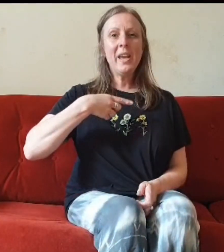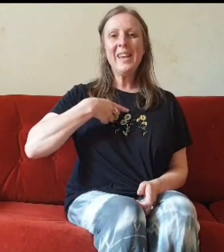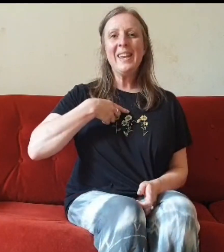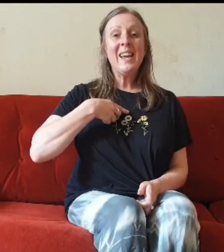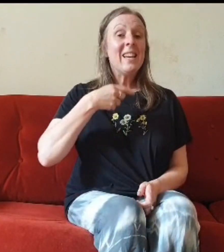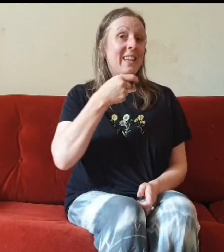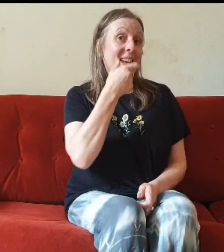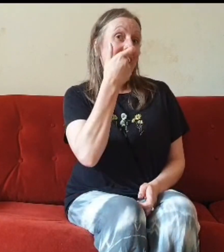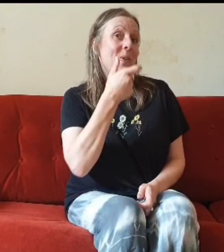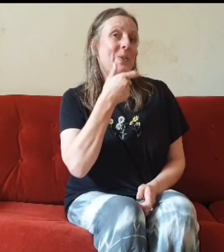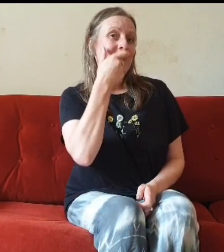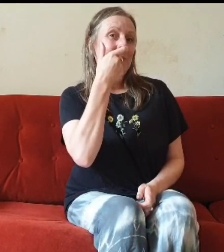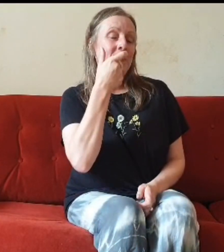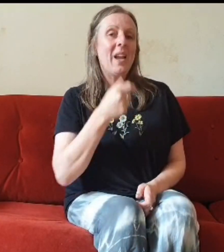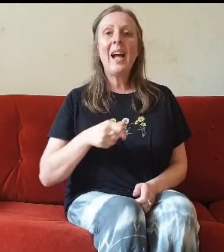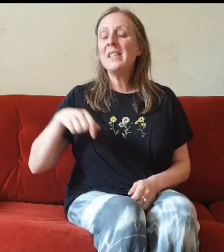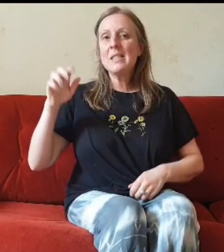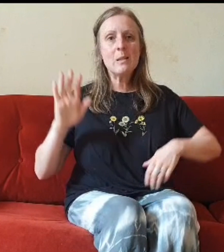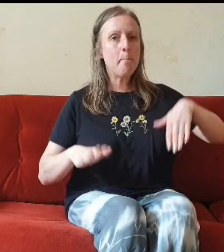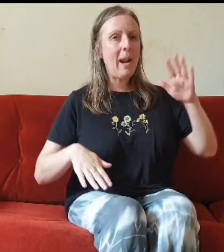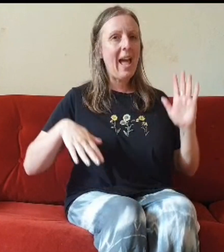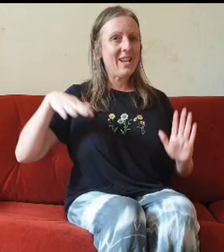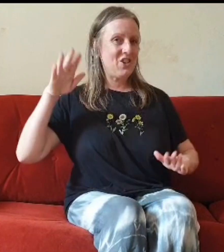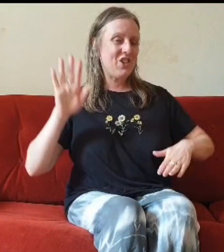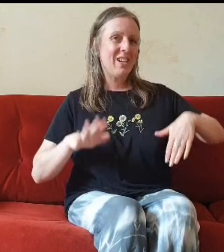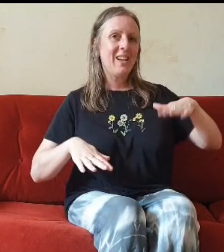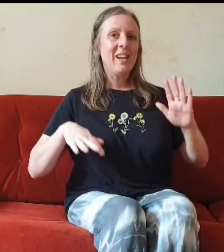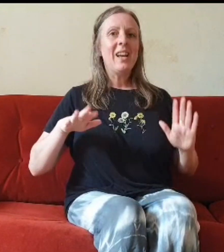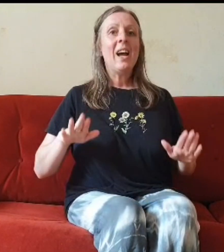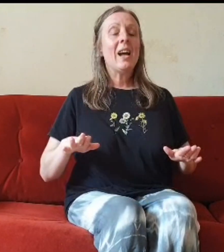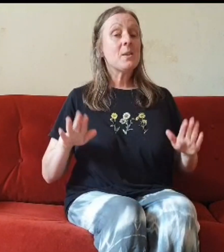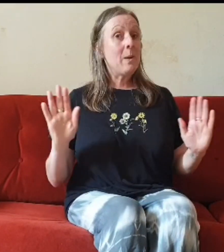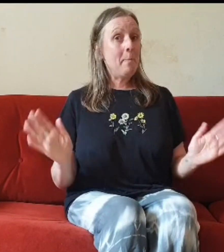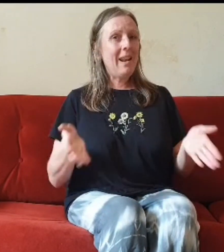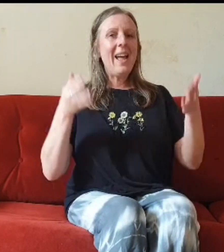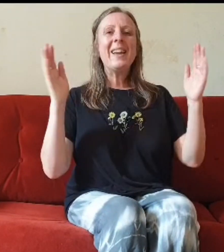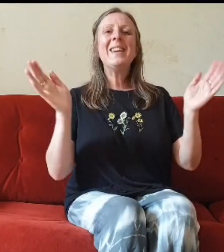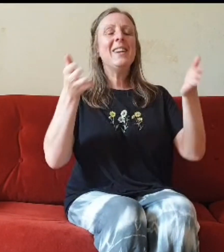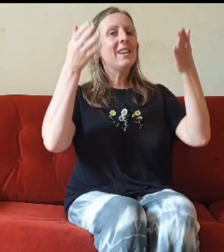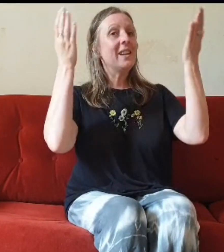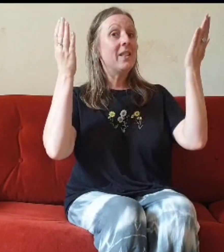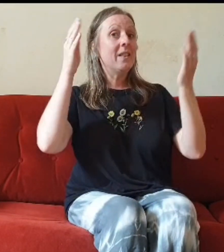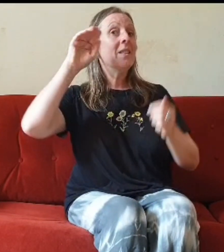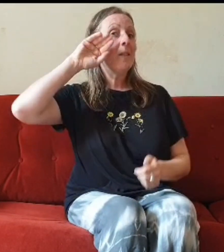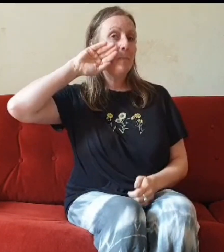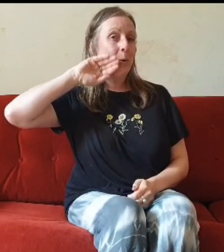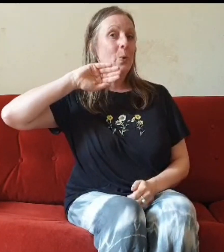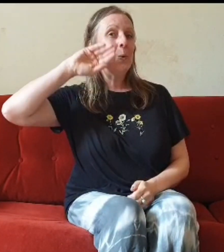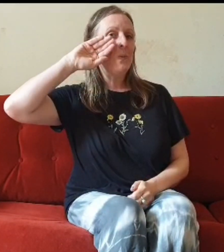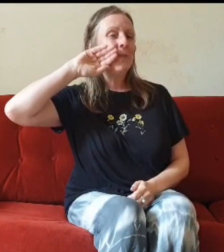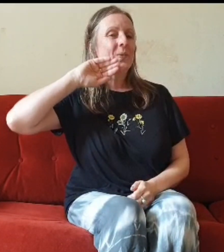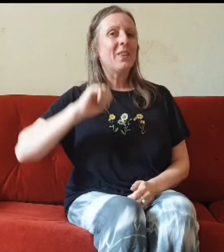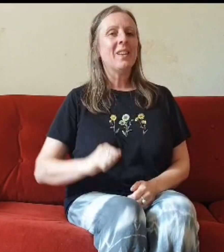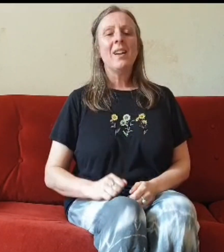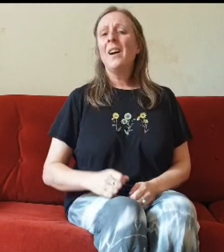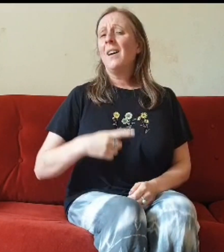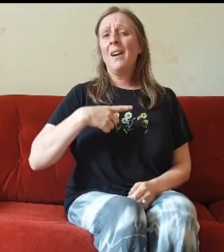We giggle and splash as we play in the pool.